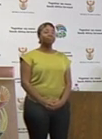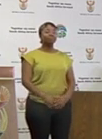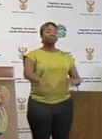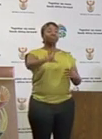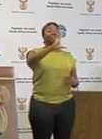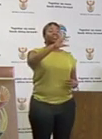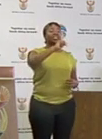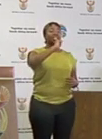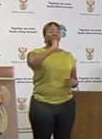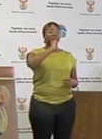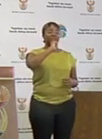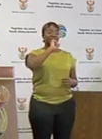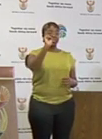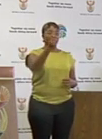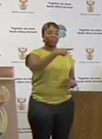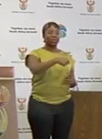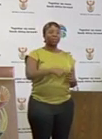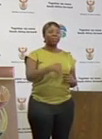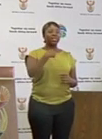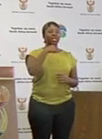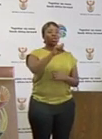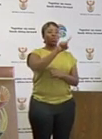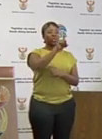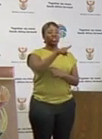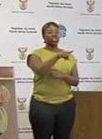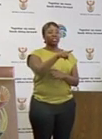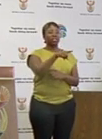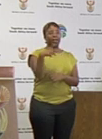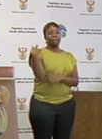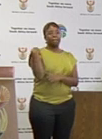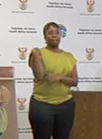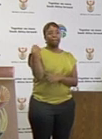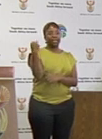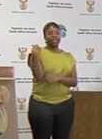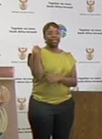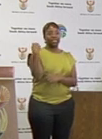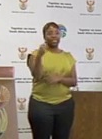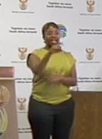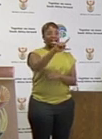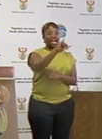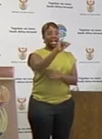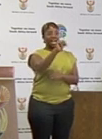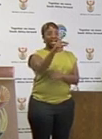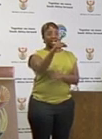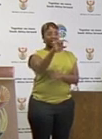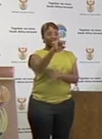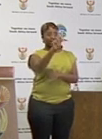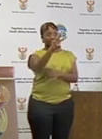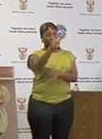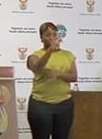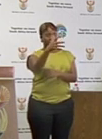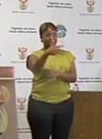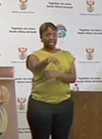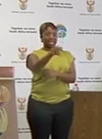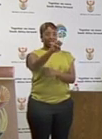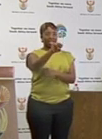Good day, everyone. My question goes to Minister Lindiwe Sisulu. I